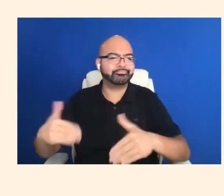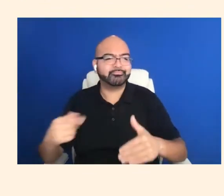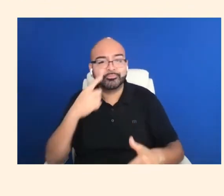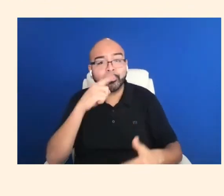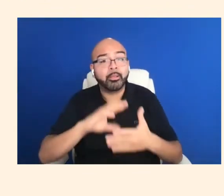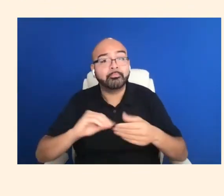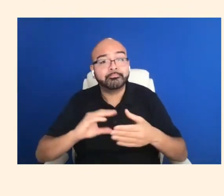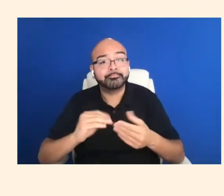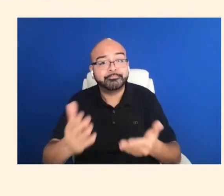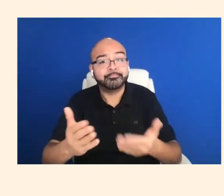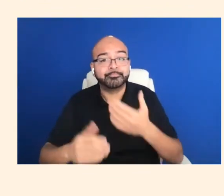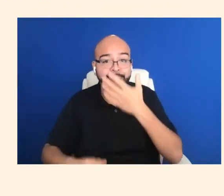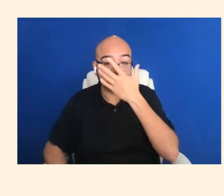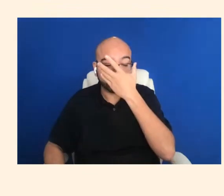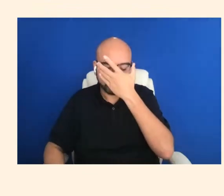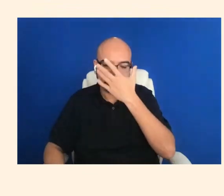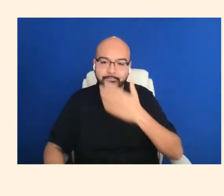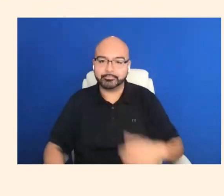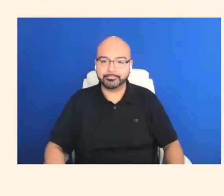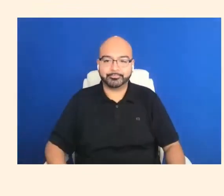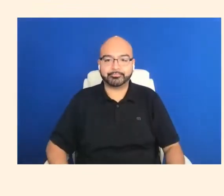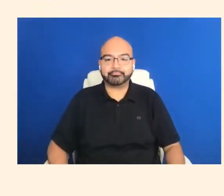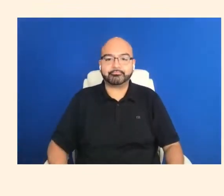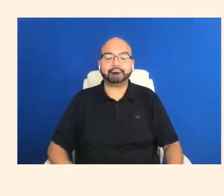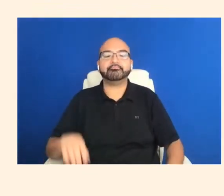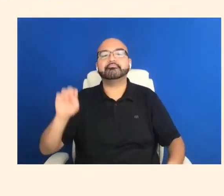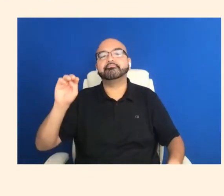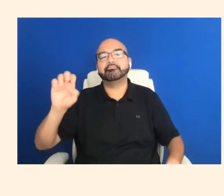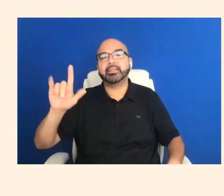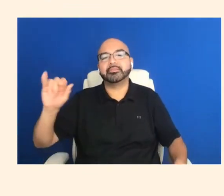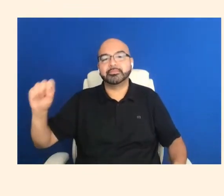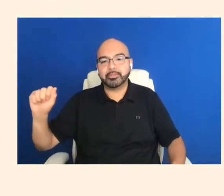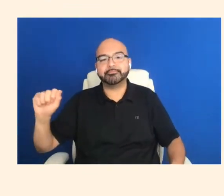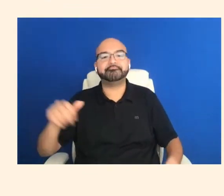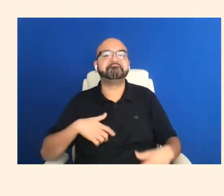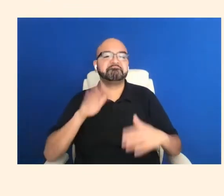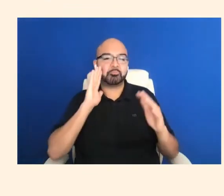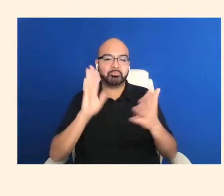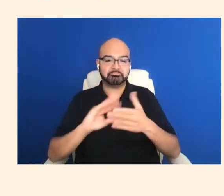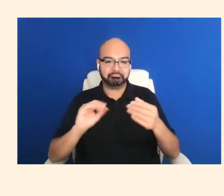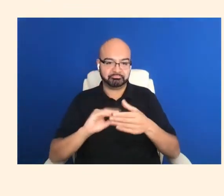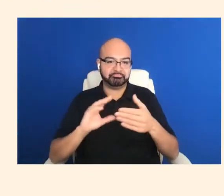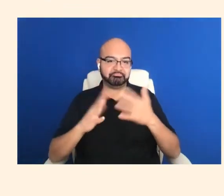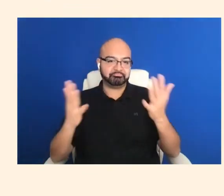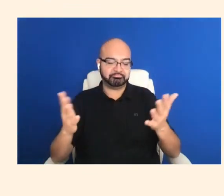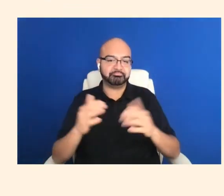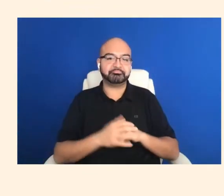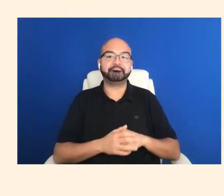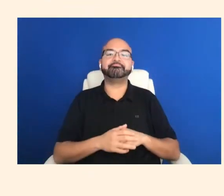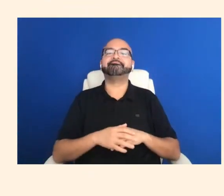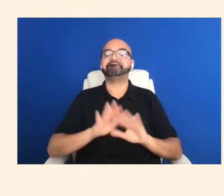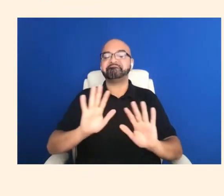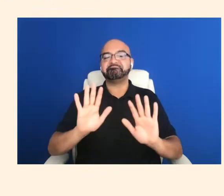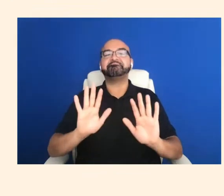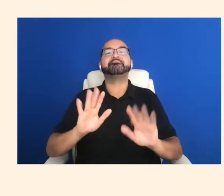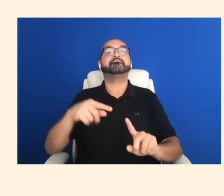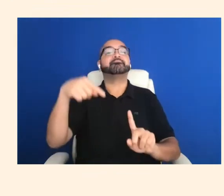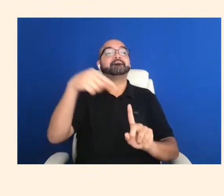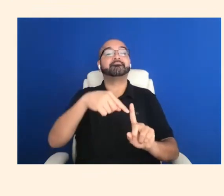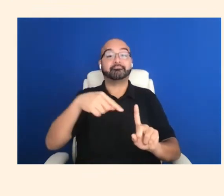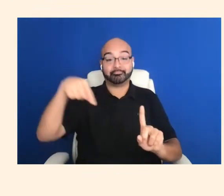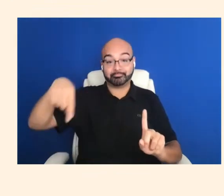So I want to say this. I have been doing this work for 15